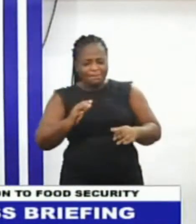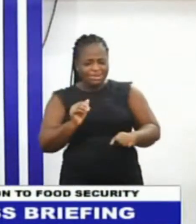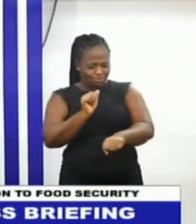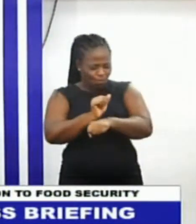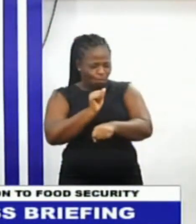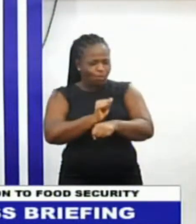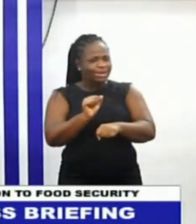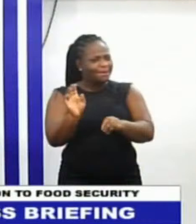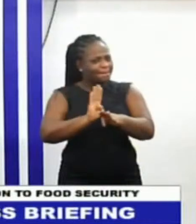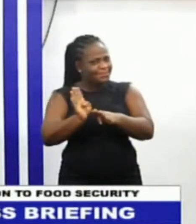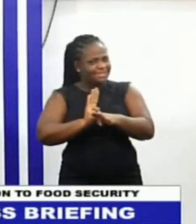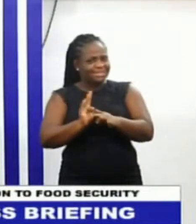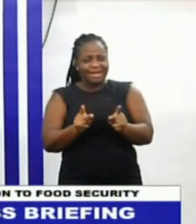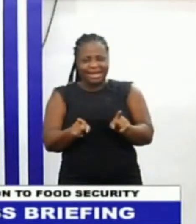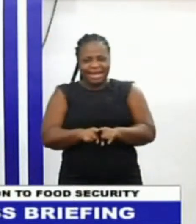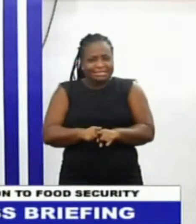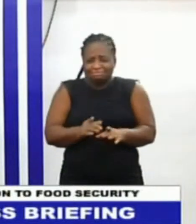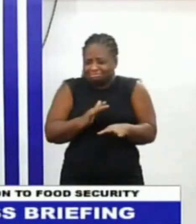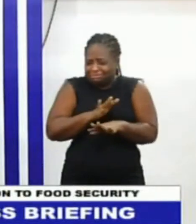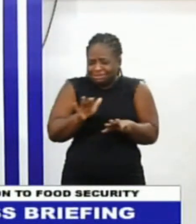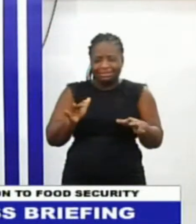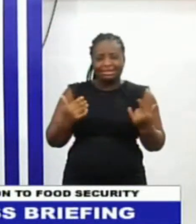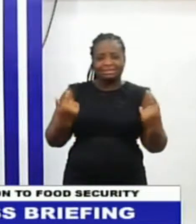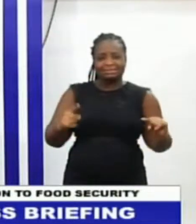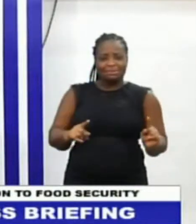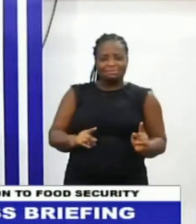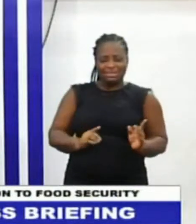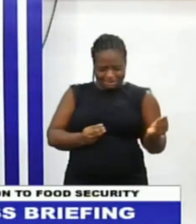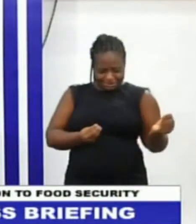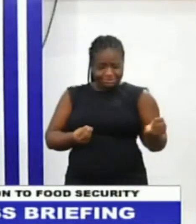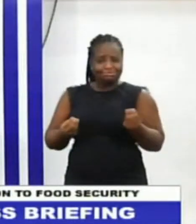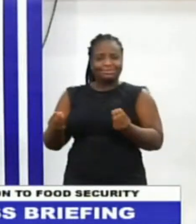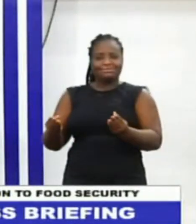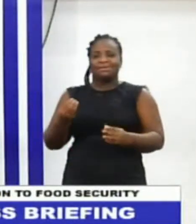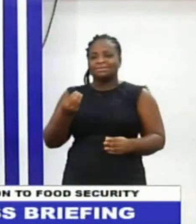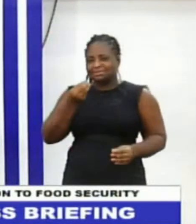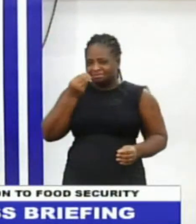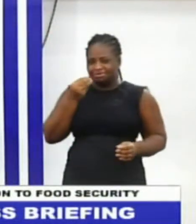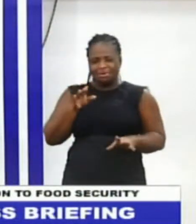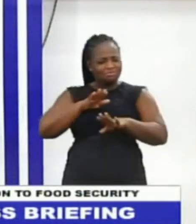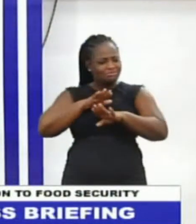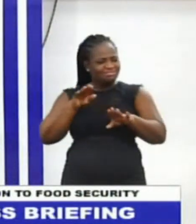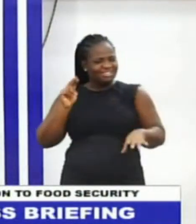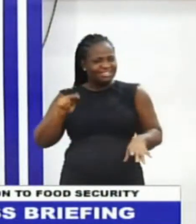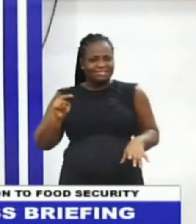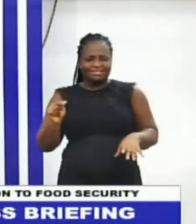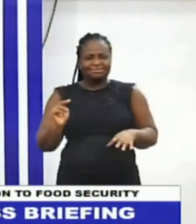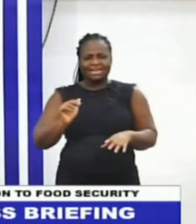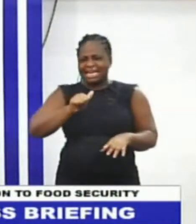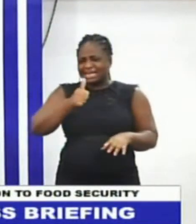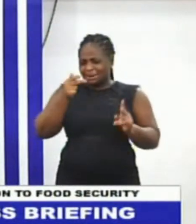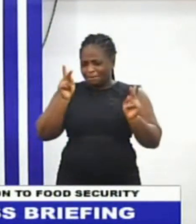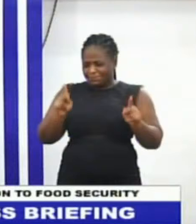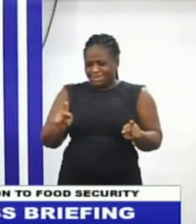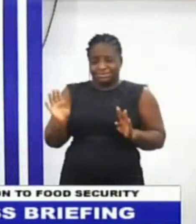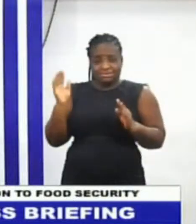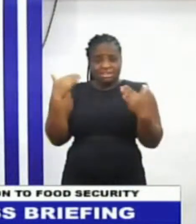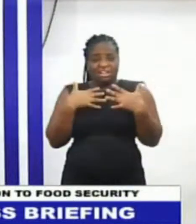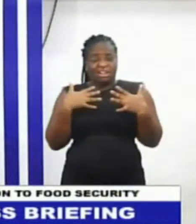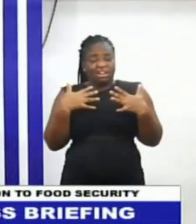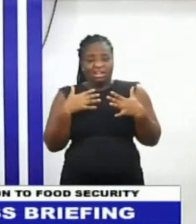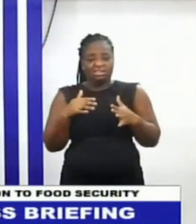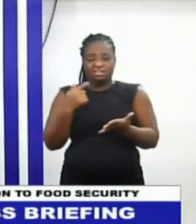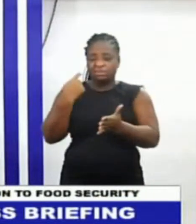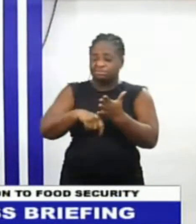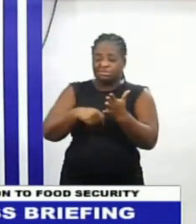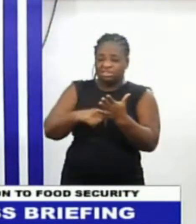if nothing has happened, and they will deliver like they've delivered the last 3 years. So there's no need for anybody to panic. And prices, which have